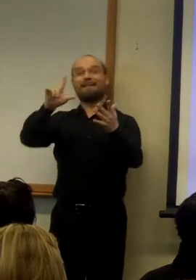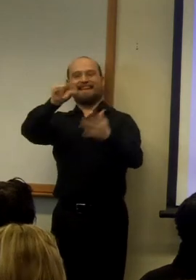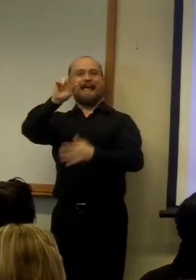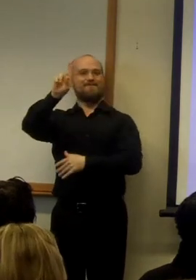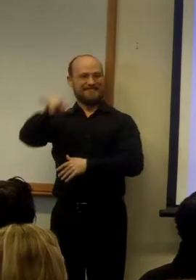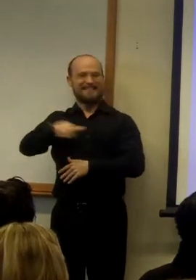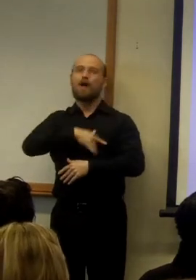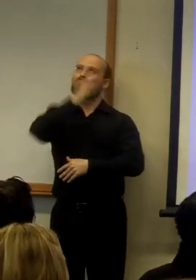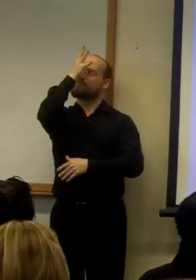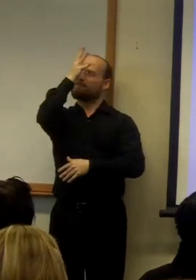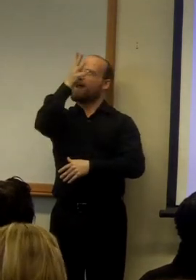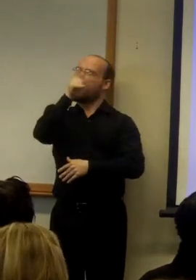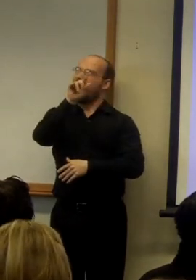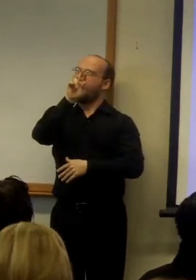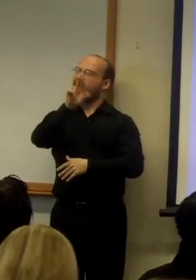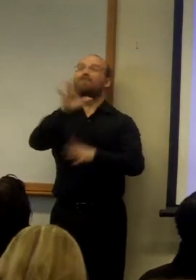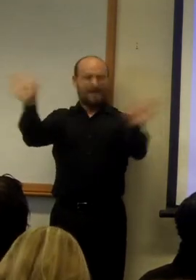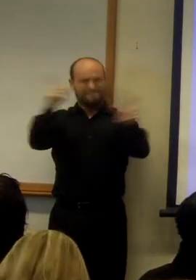Grandpa Larry.